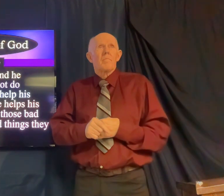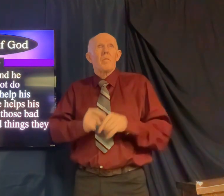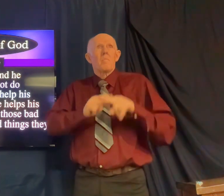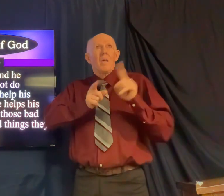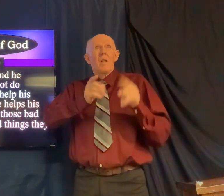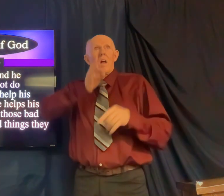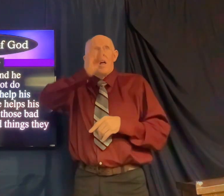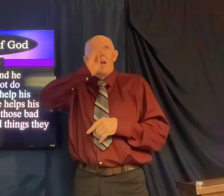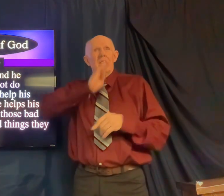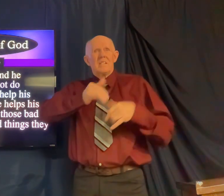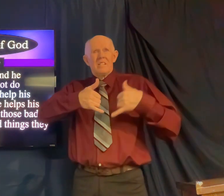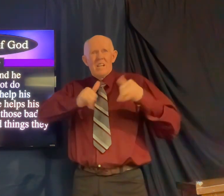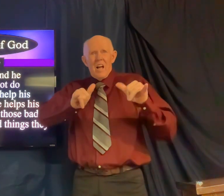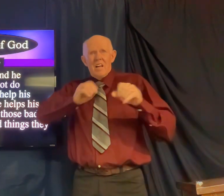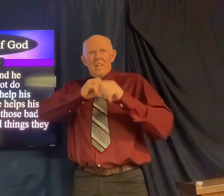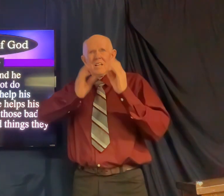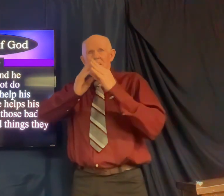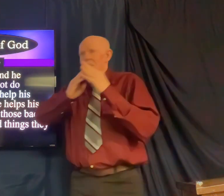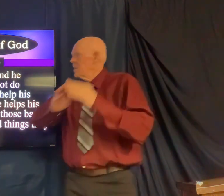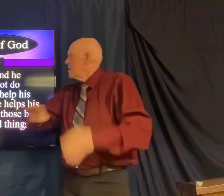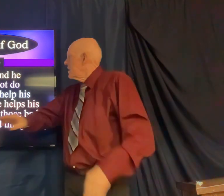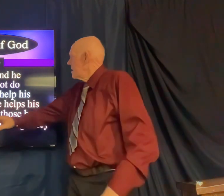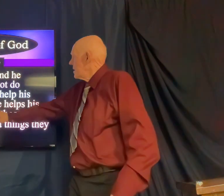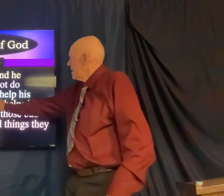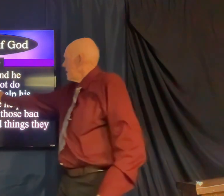It's the same verse, but God is still in that city.